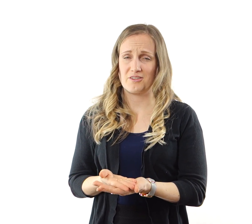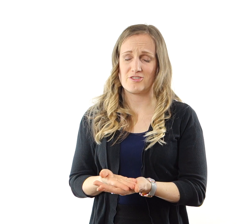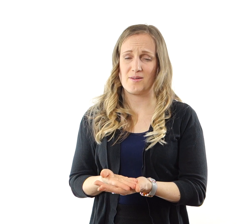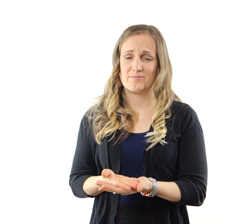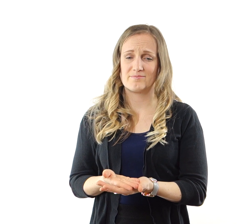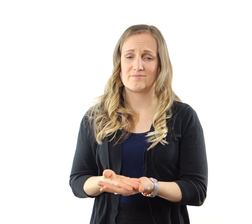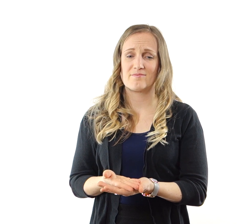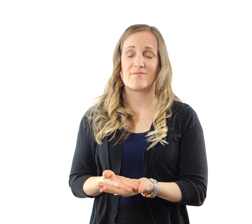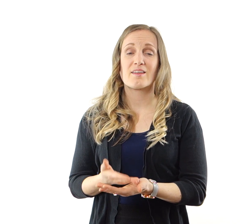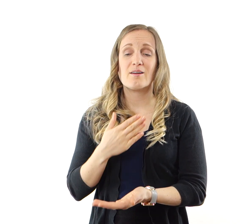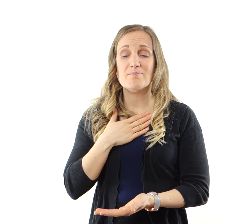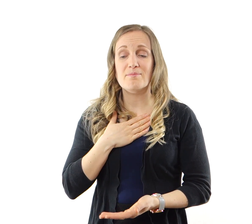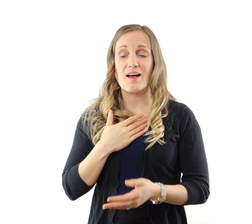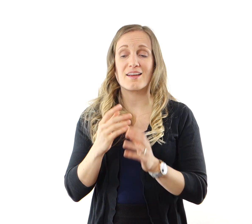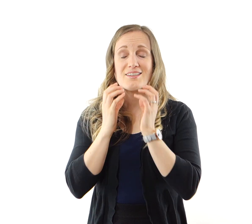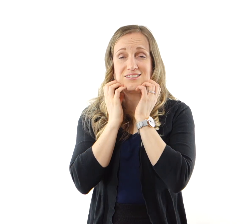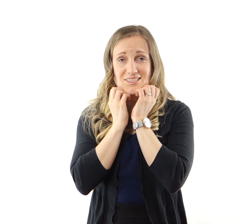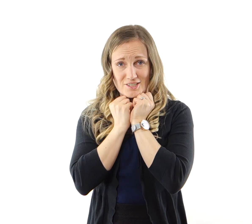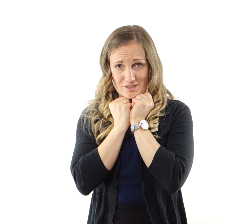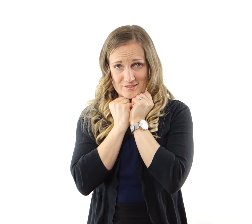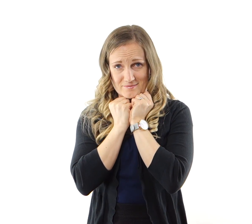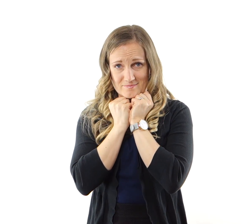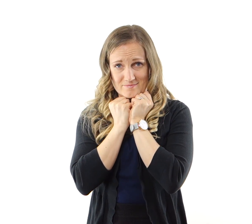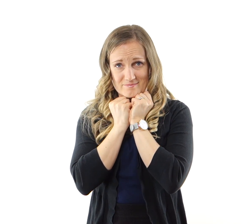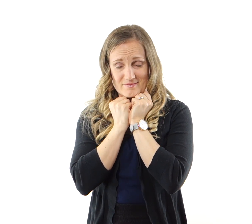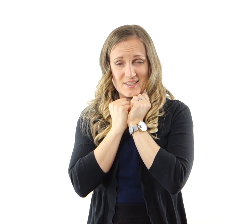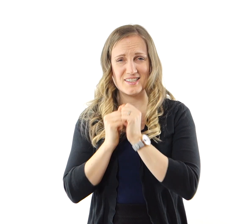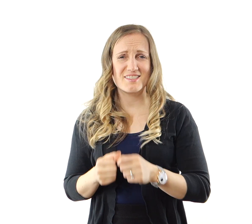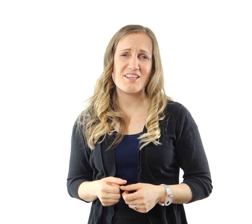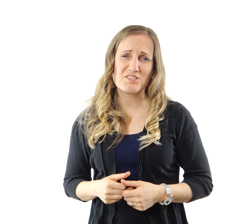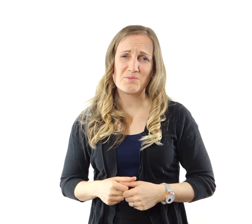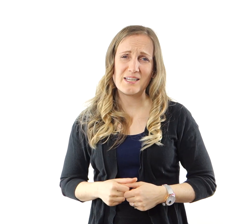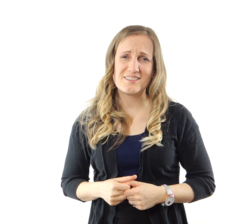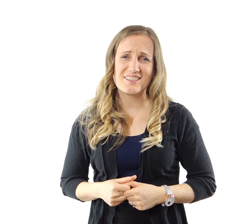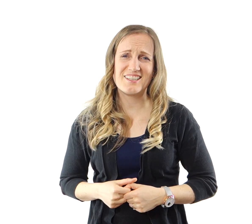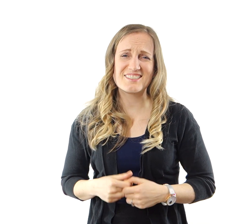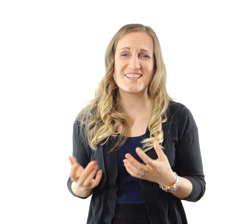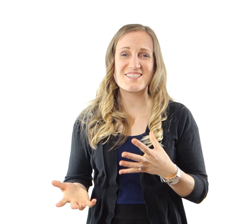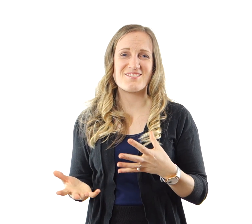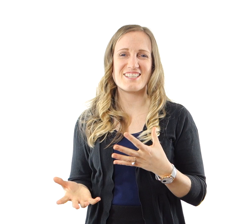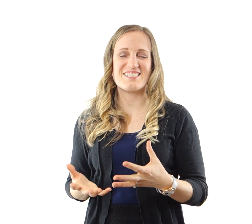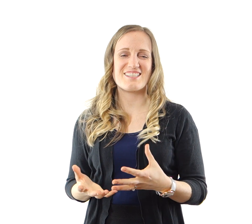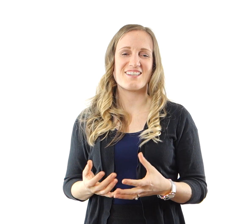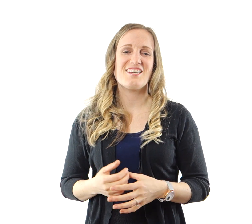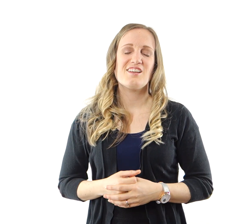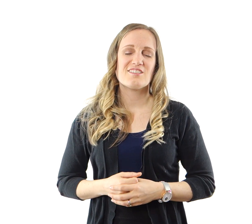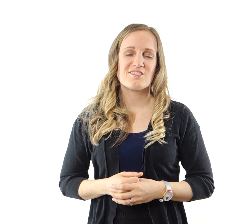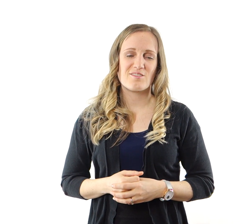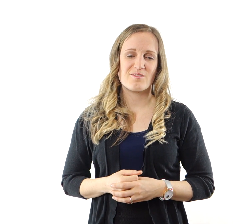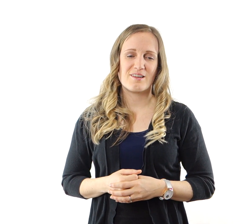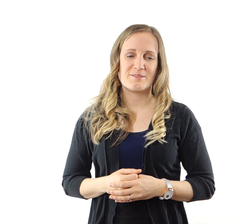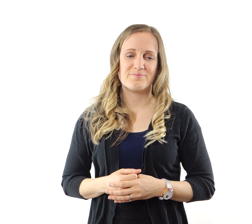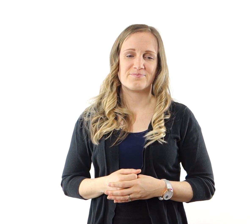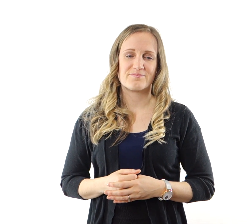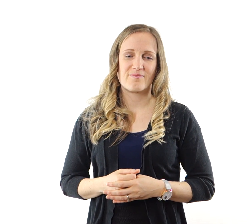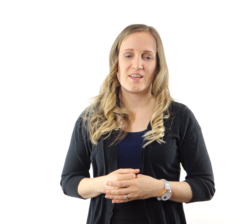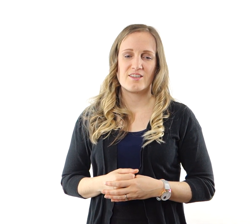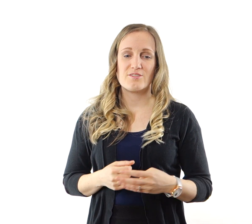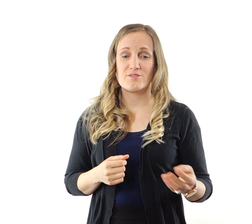job. My dear. Isn't that sweet? Isn't that a sweet thing to sign? So you serve